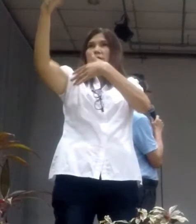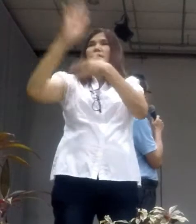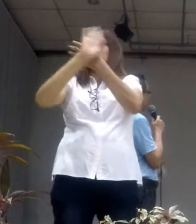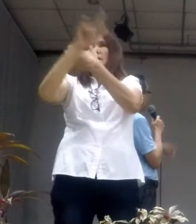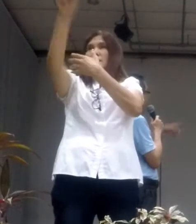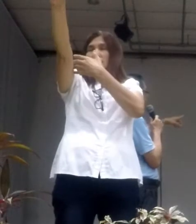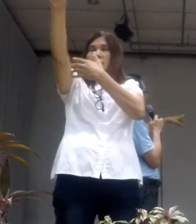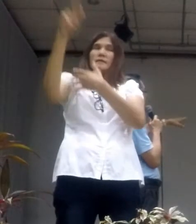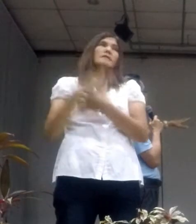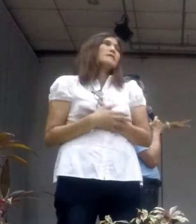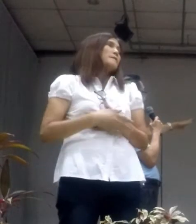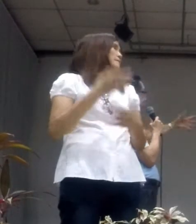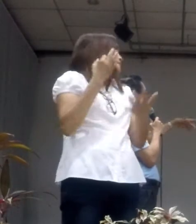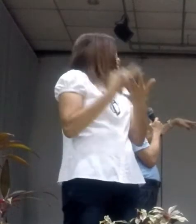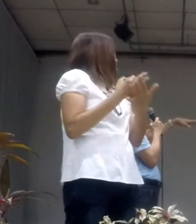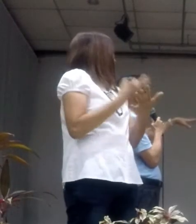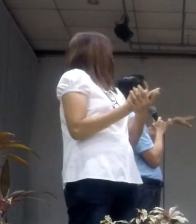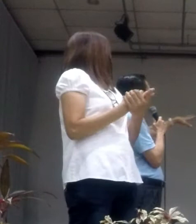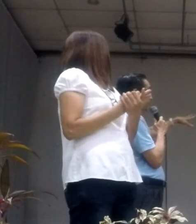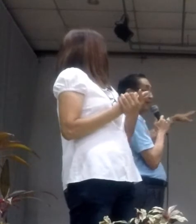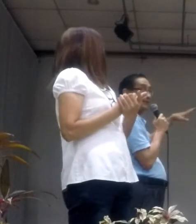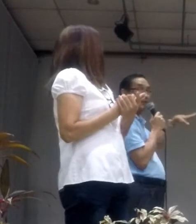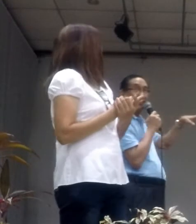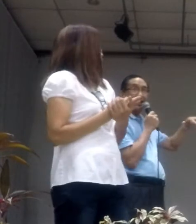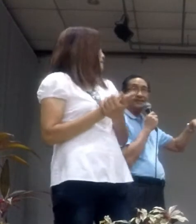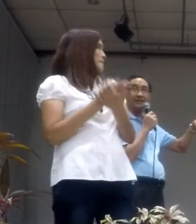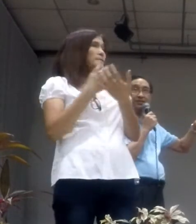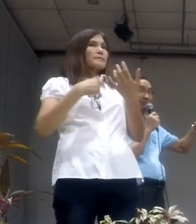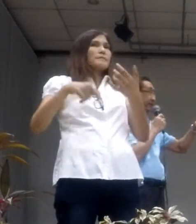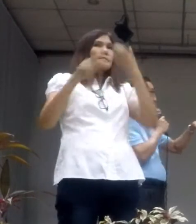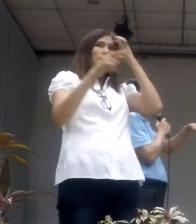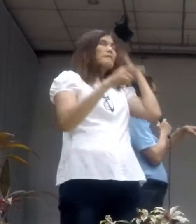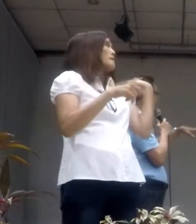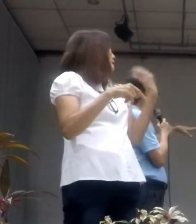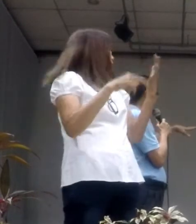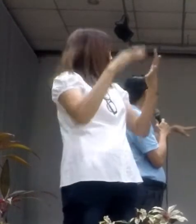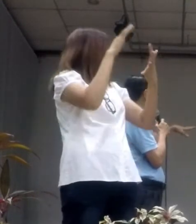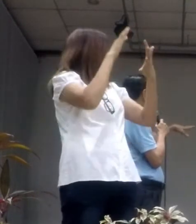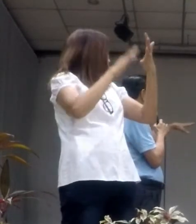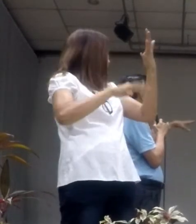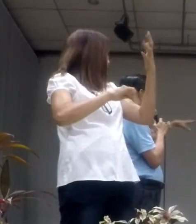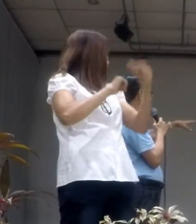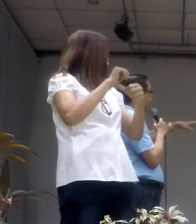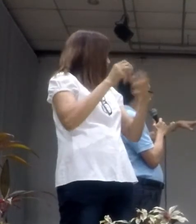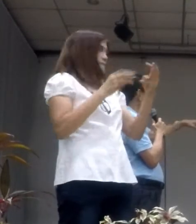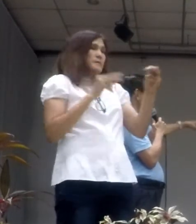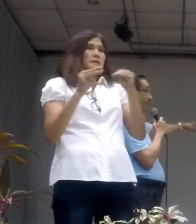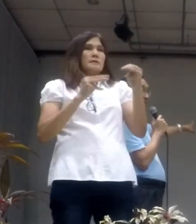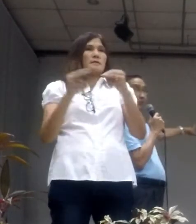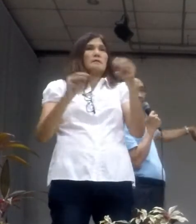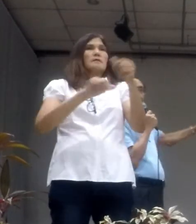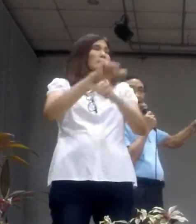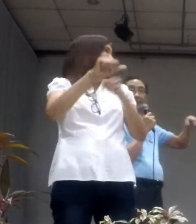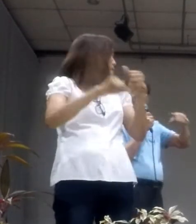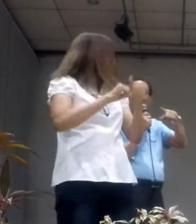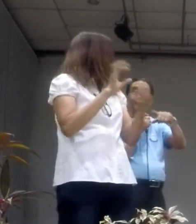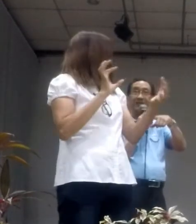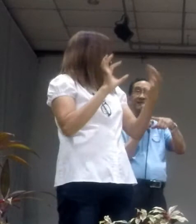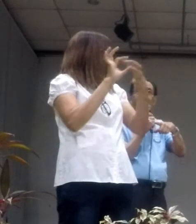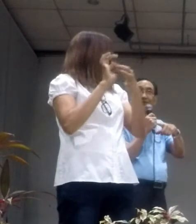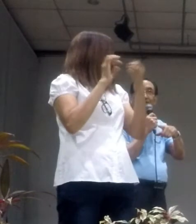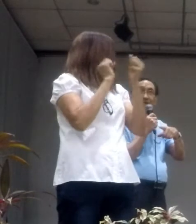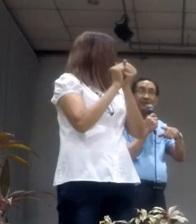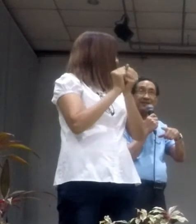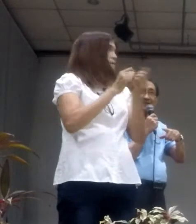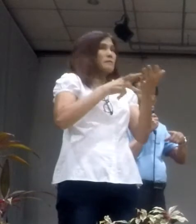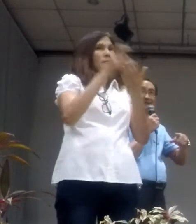The Finance Committee helps the board in managing the assets of the association and coordinates with the projects